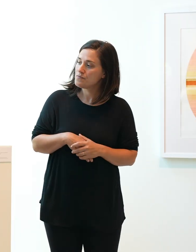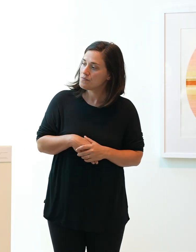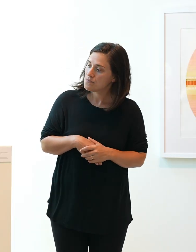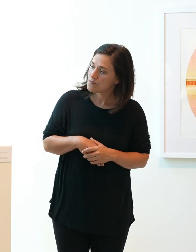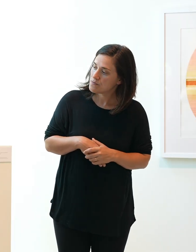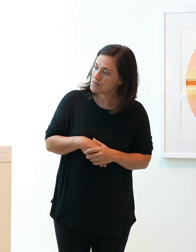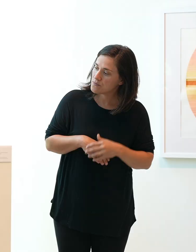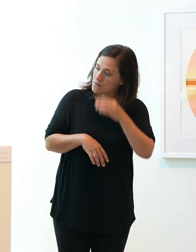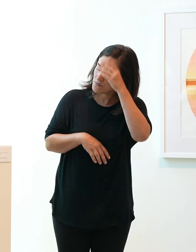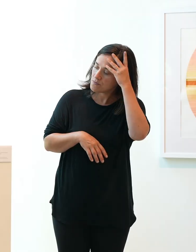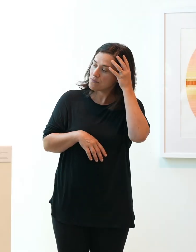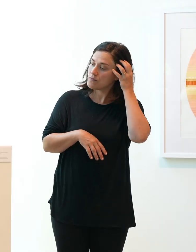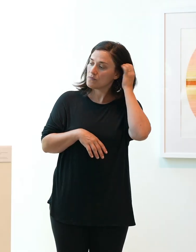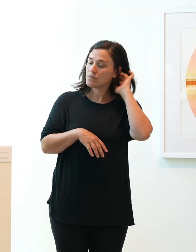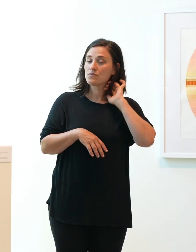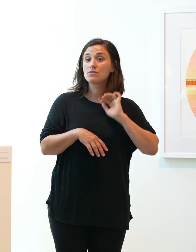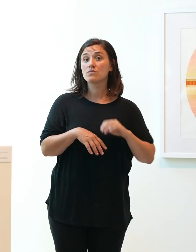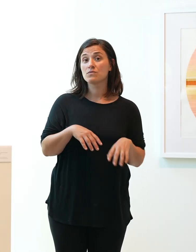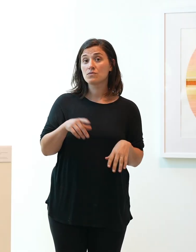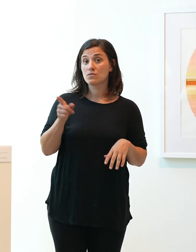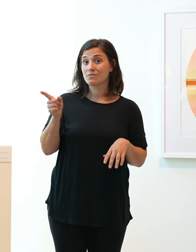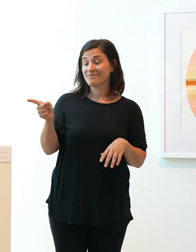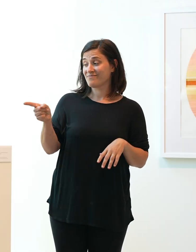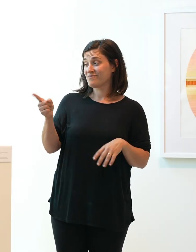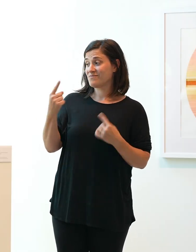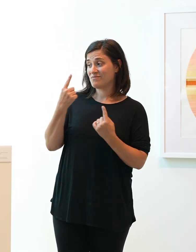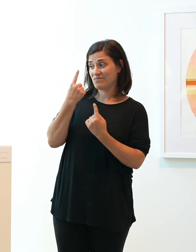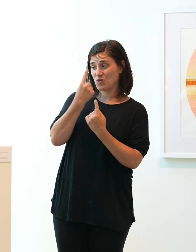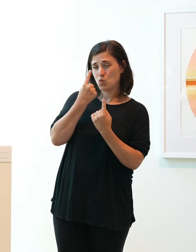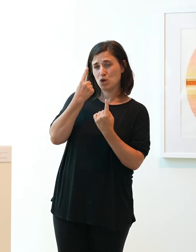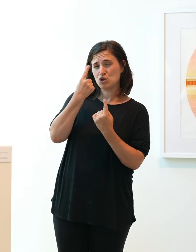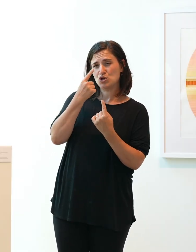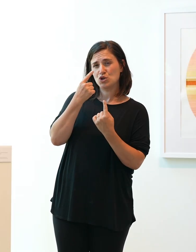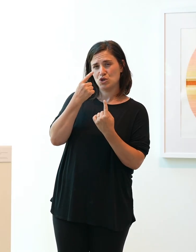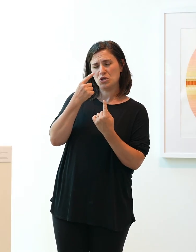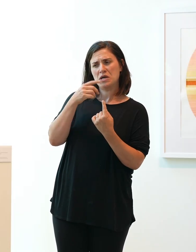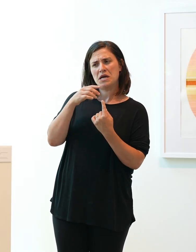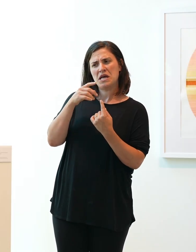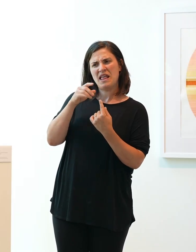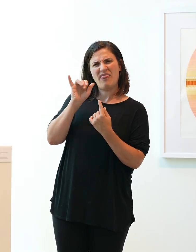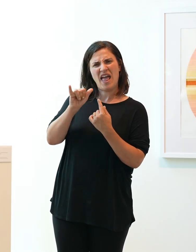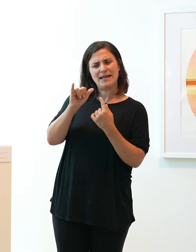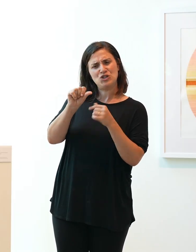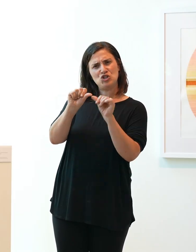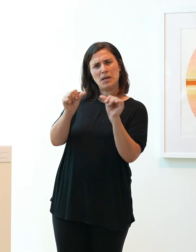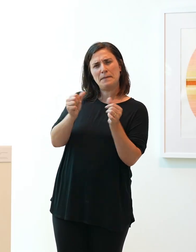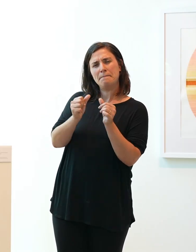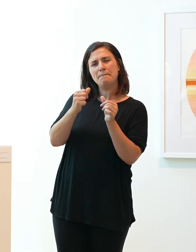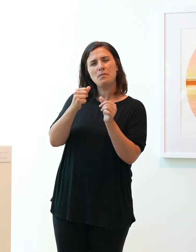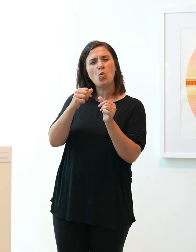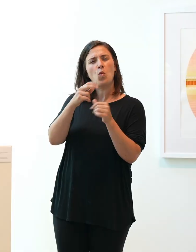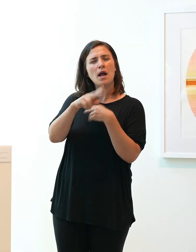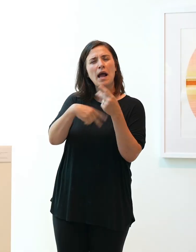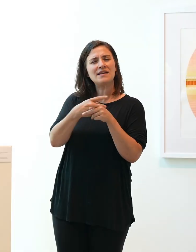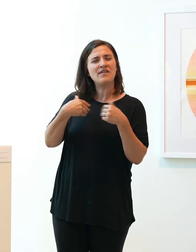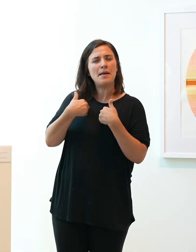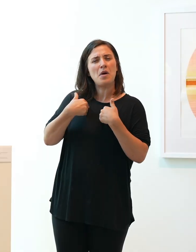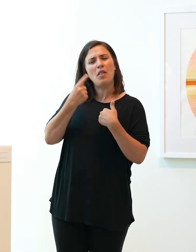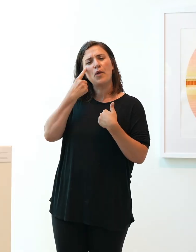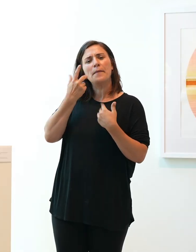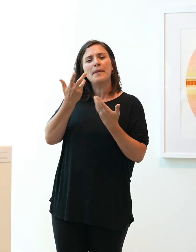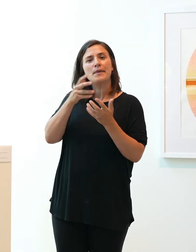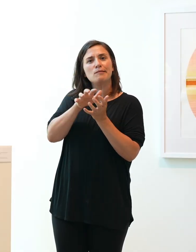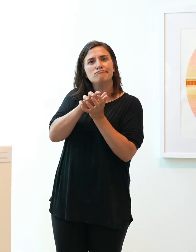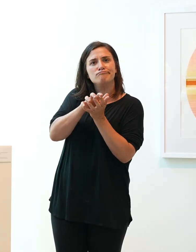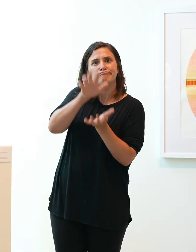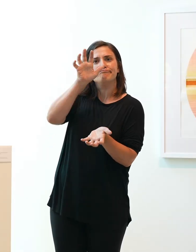the body, and I thought, well, that could be kind of like a sea creature or a giant oyster or something. I put the